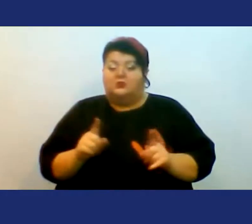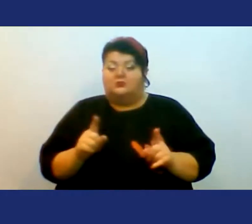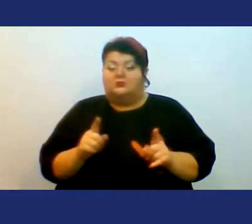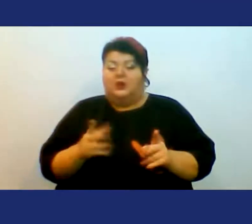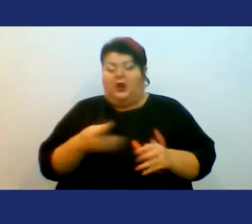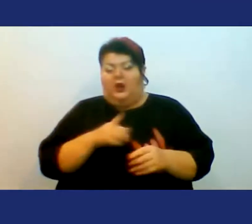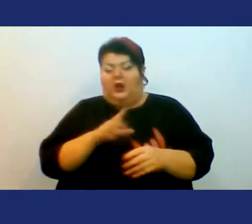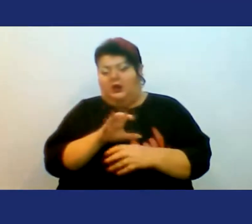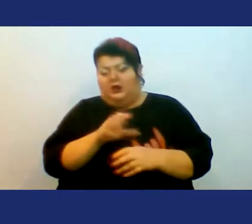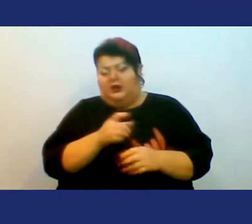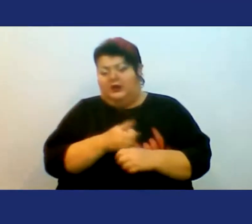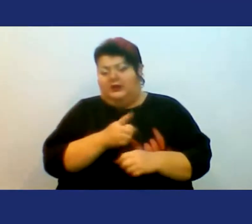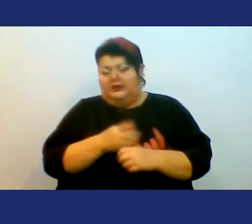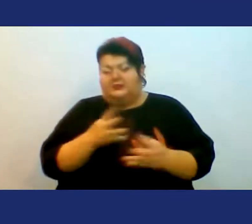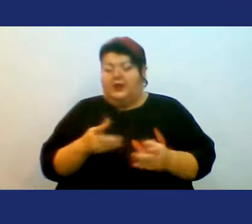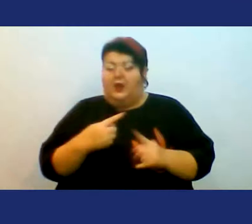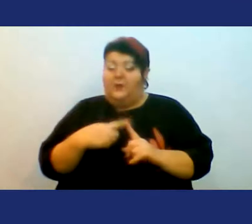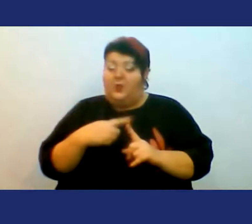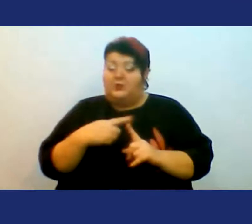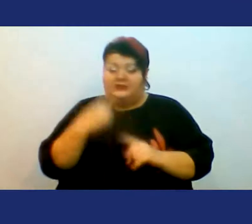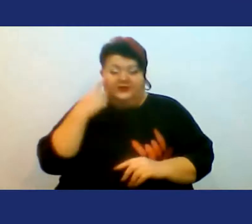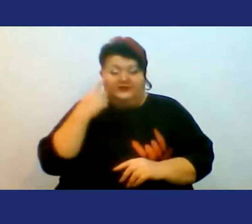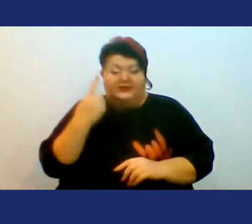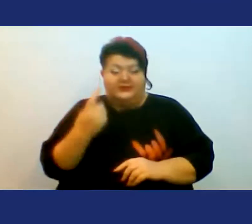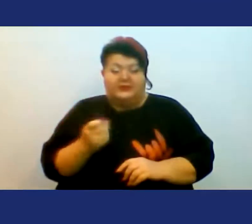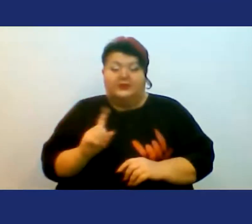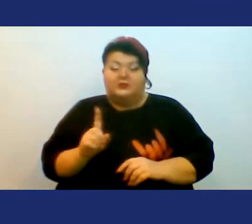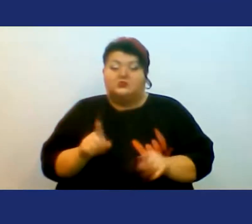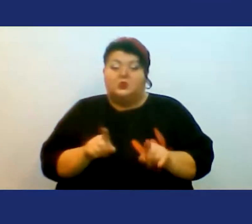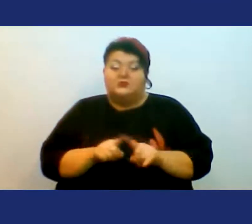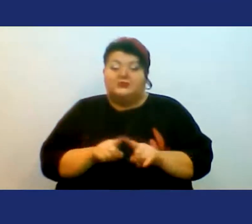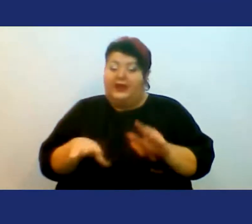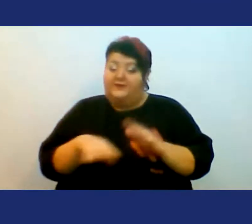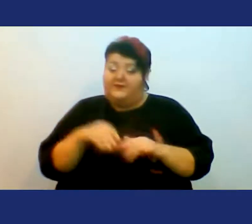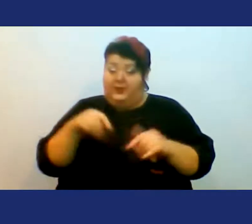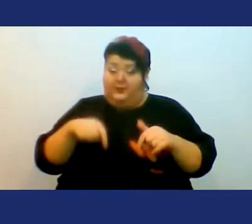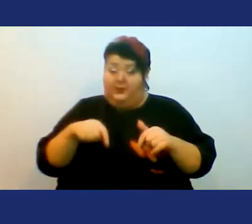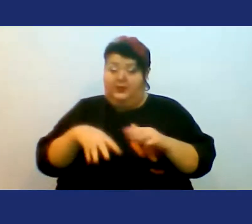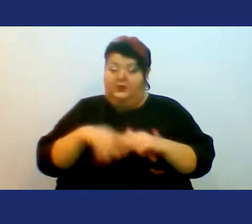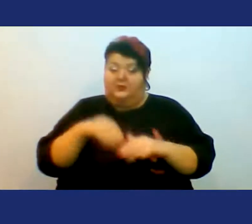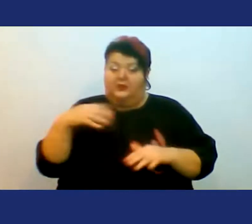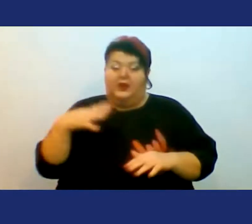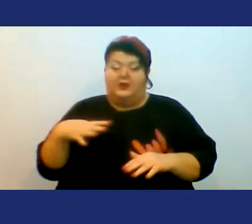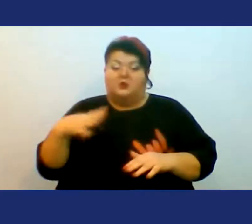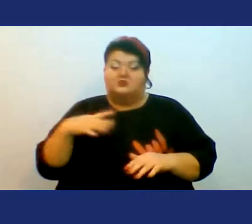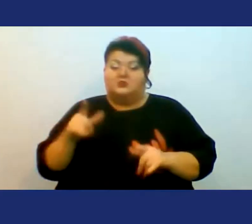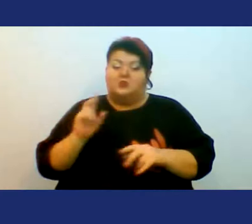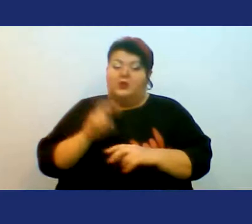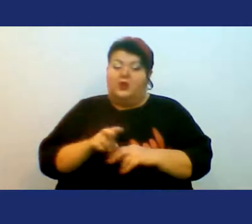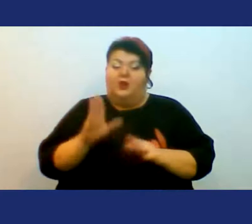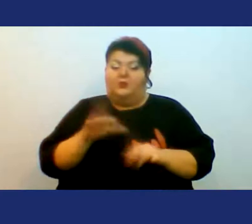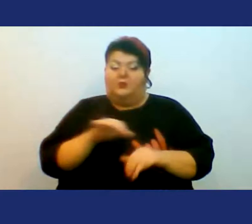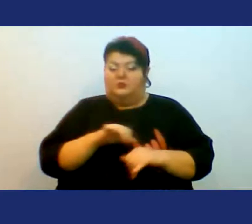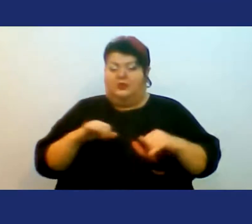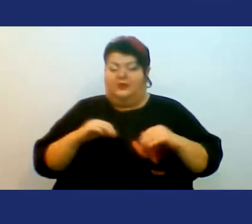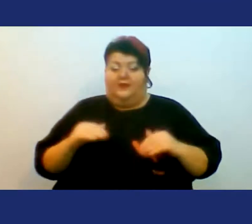this election. Turnout is expected to be the highest in more than 100 years. And many of you will have